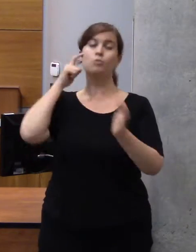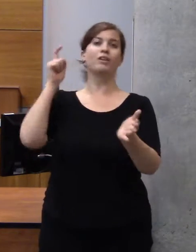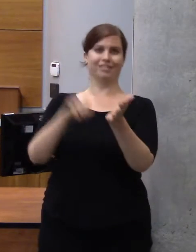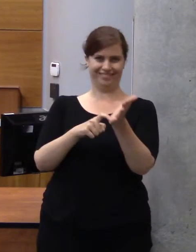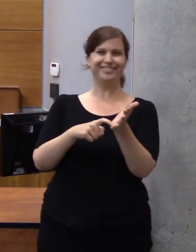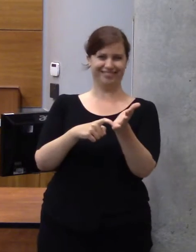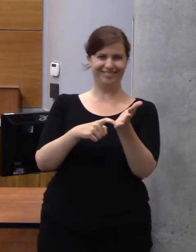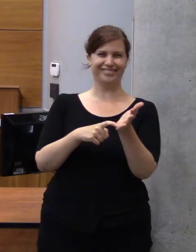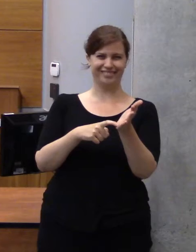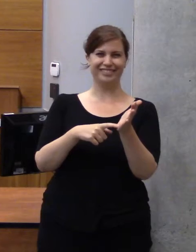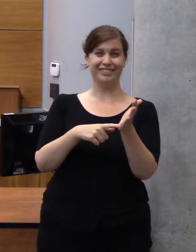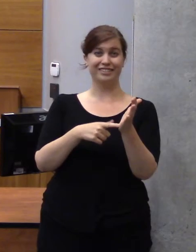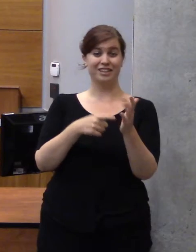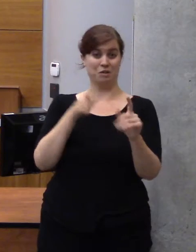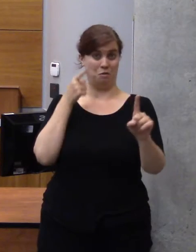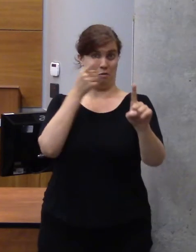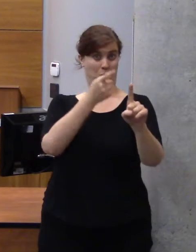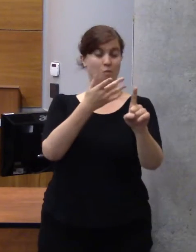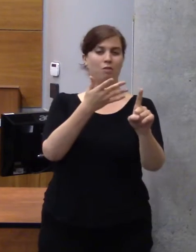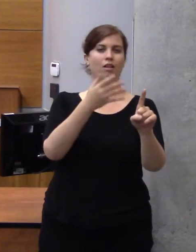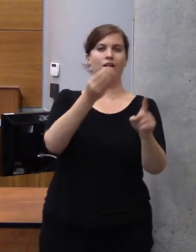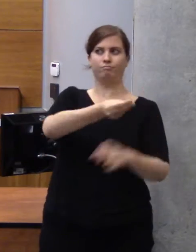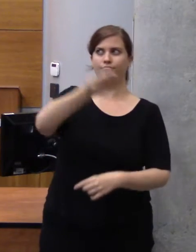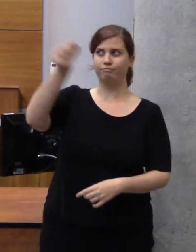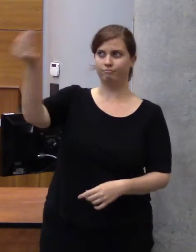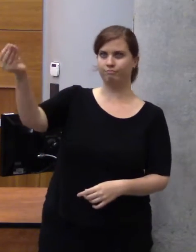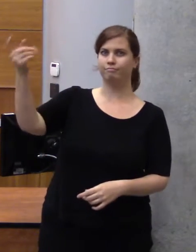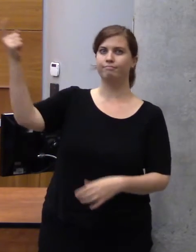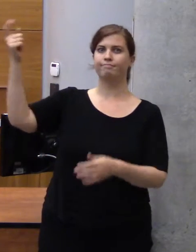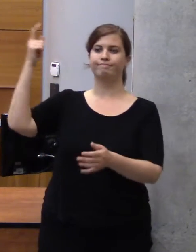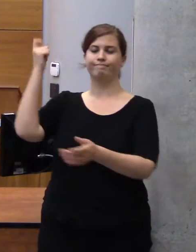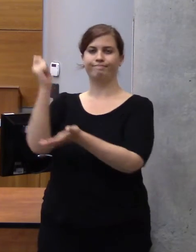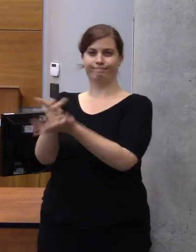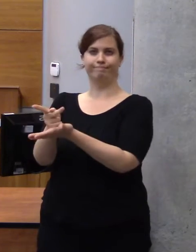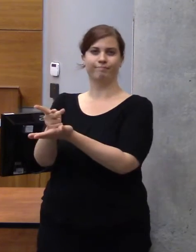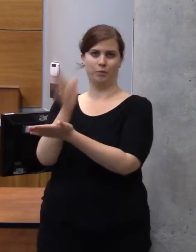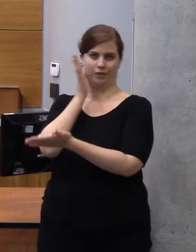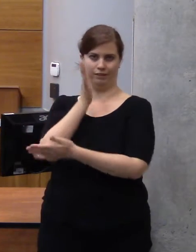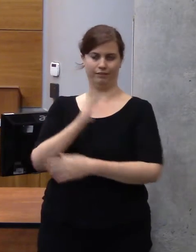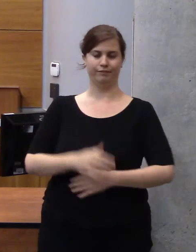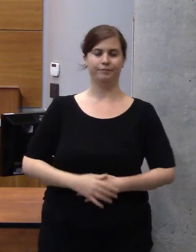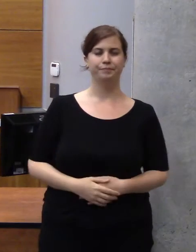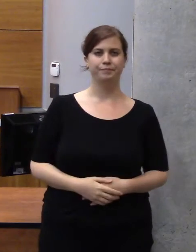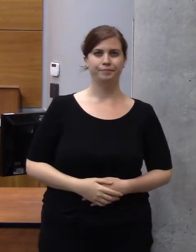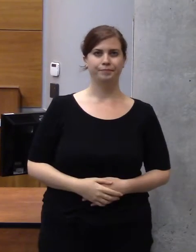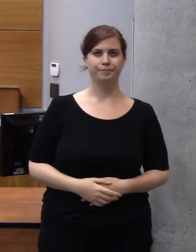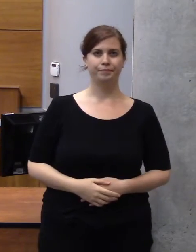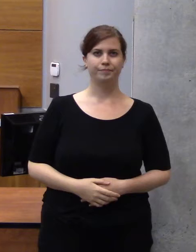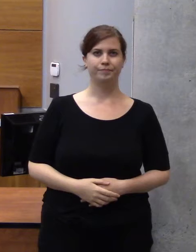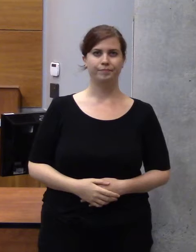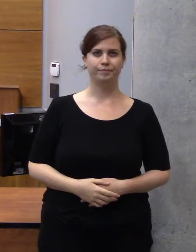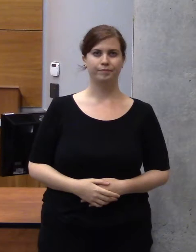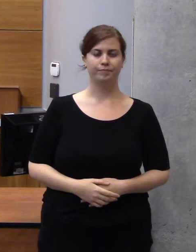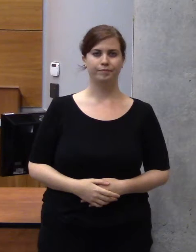to put your mandate to the government and they will approve it. So for École, our mandate was, Sorry, can you pass me?